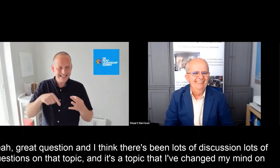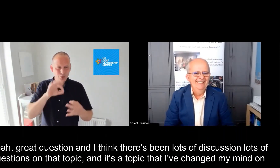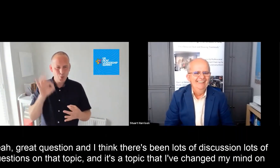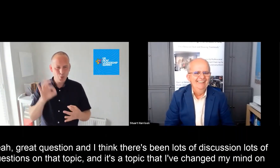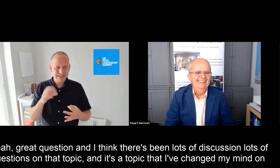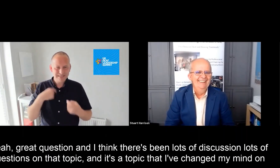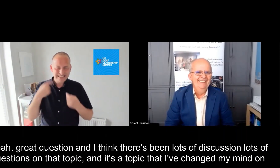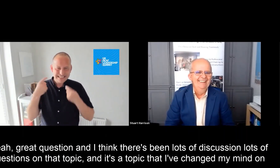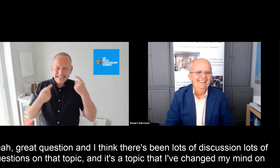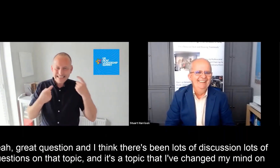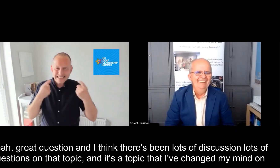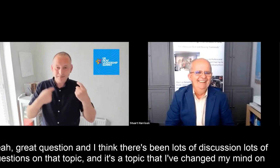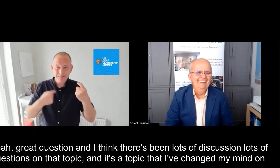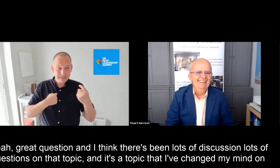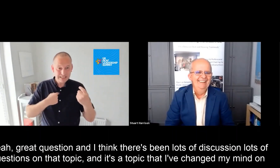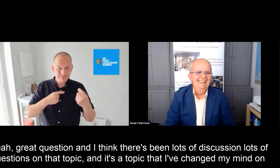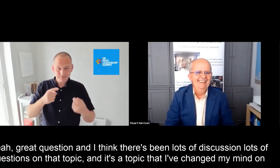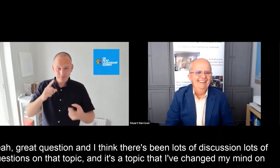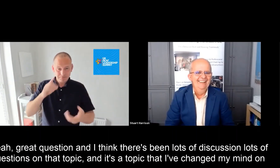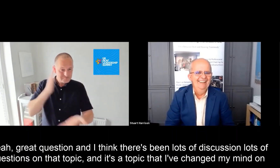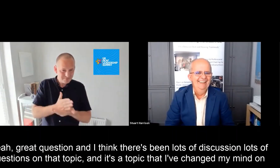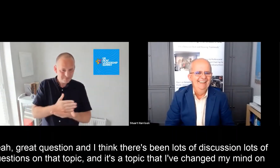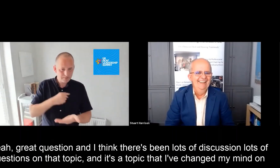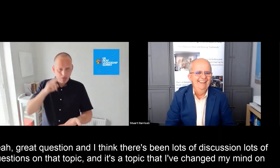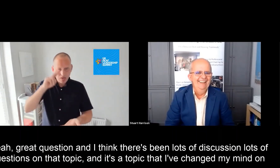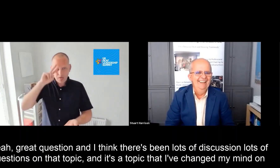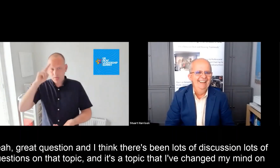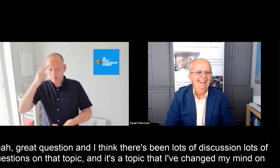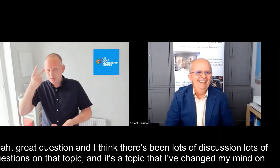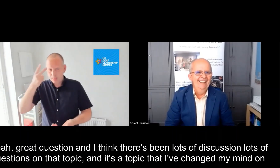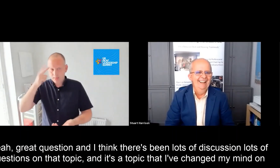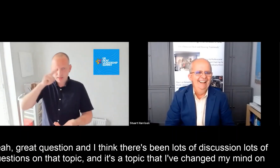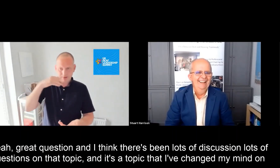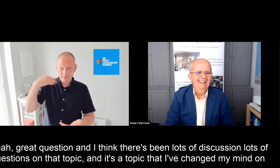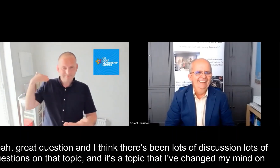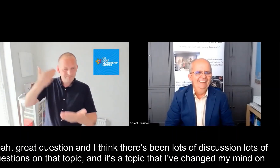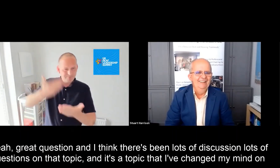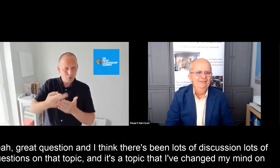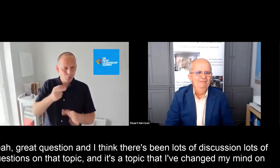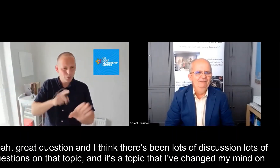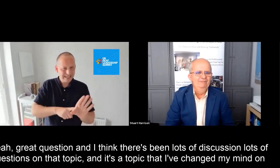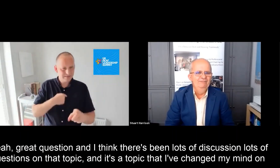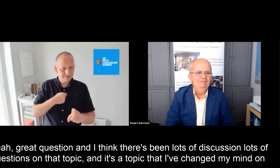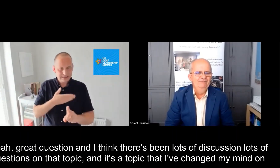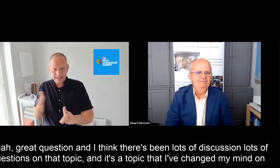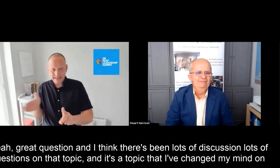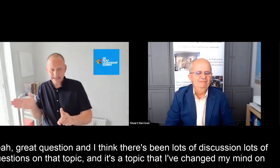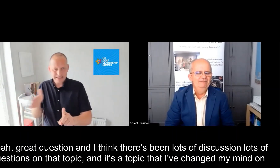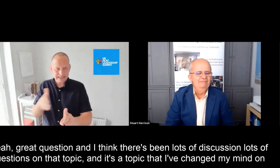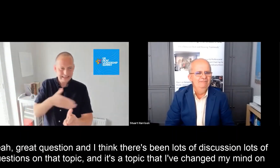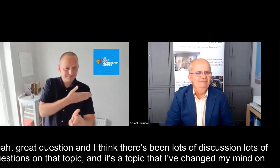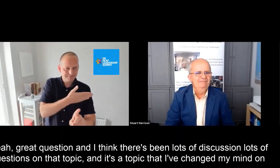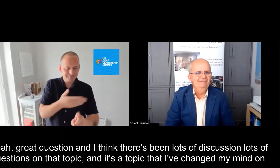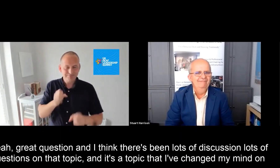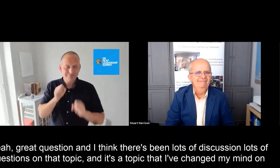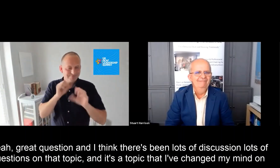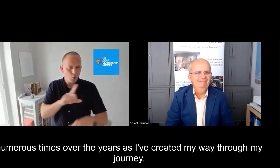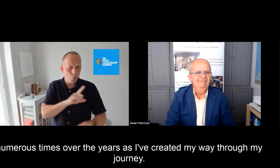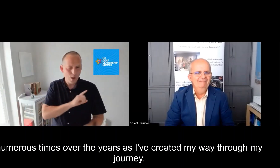Yeah, great question. And I think there's been lots of discussion, lots of questions on that topic. And it's a topic that I've changed my mind on numerous times over